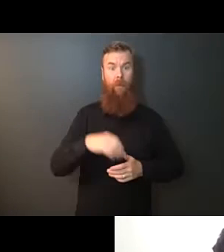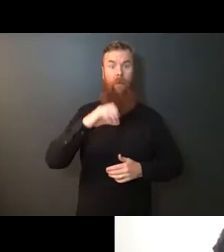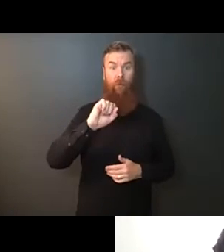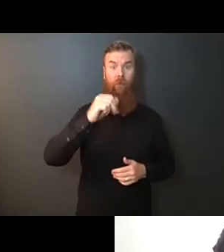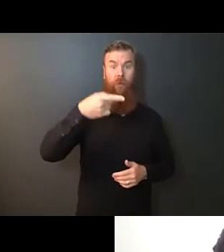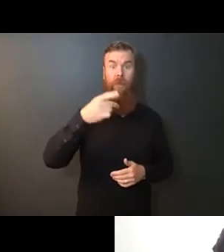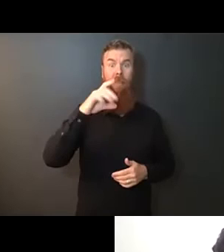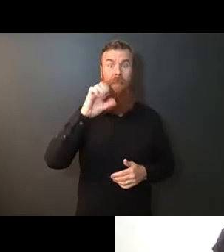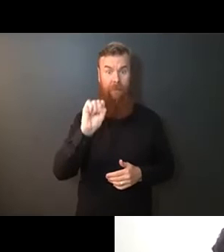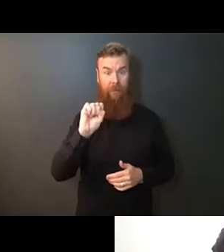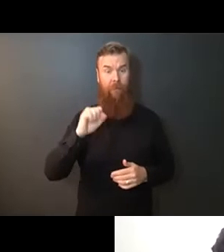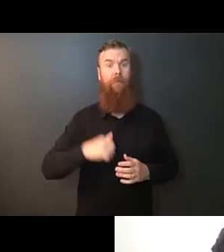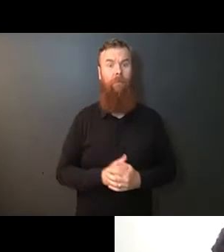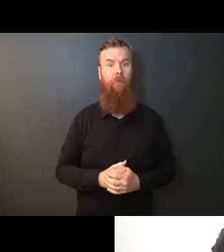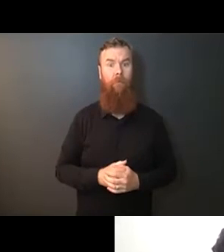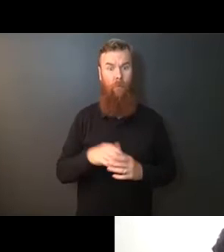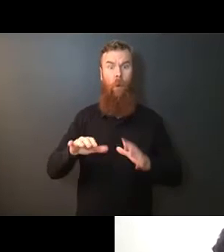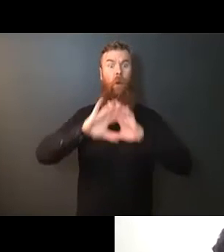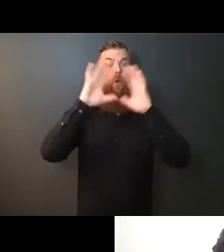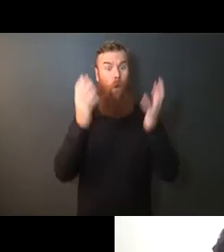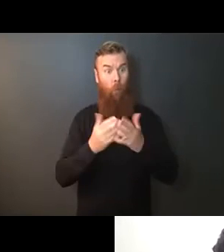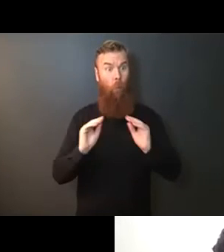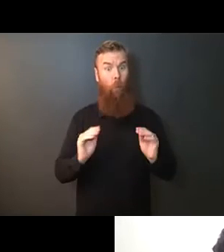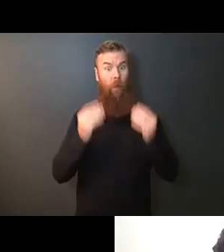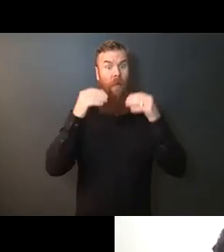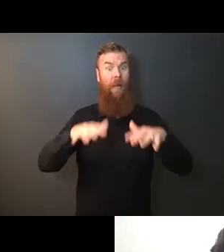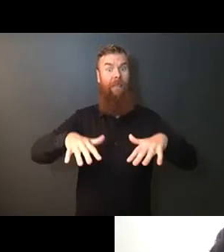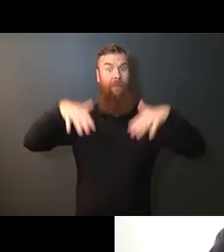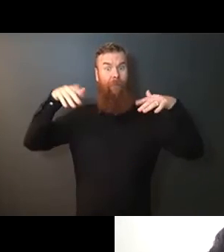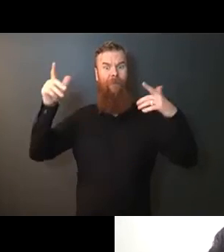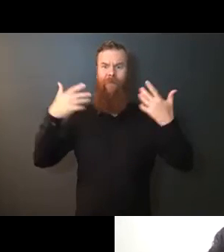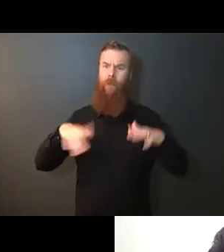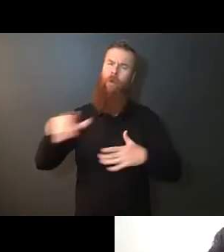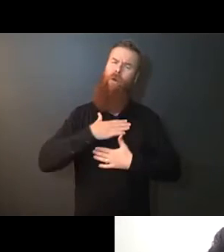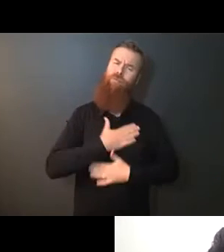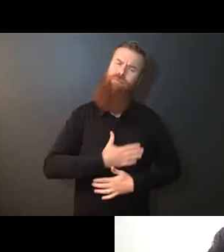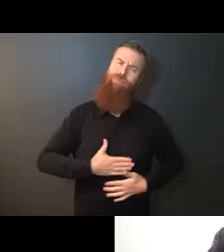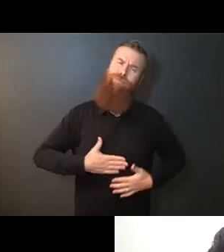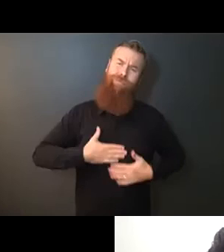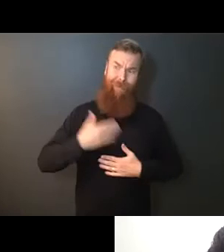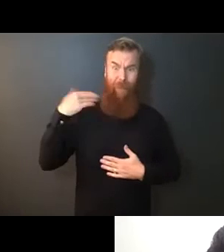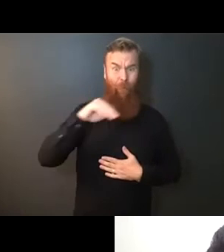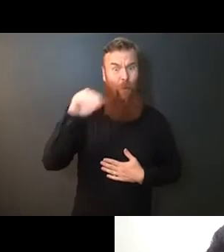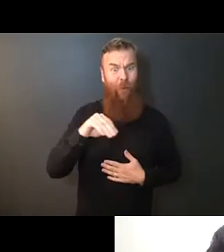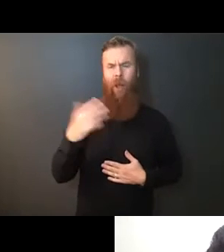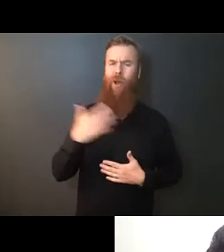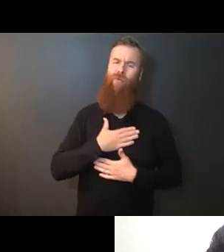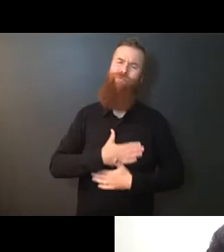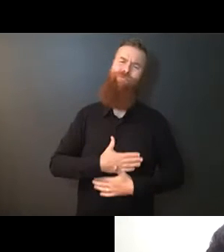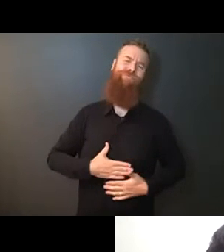enjoyed this past Monday. So, Guler, in closing, I would